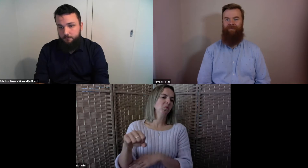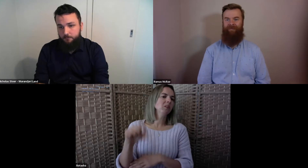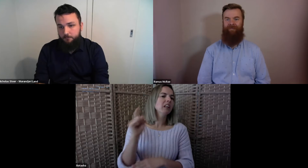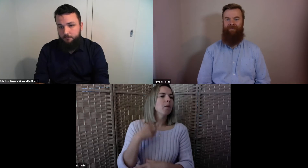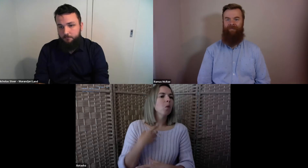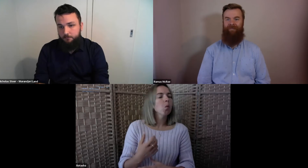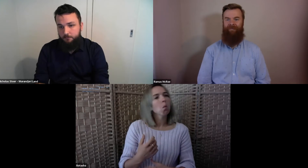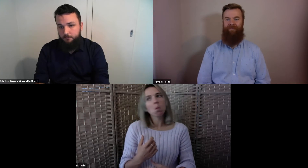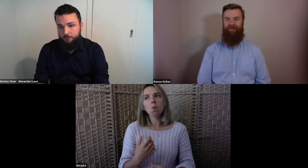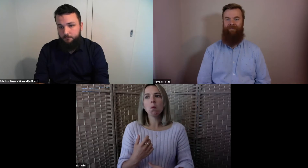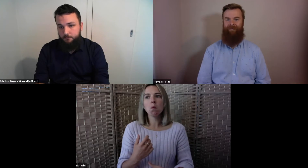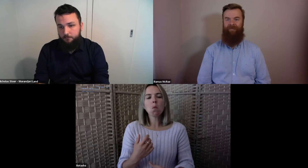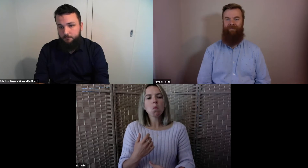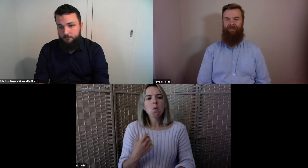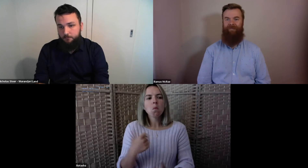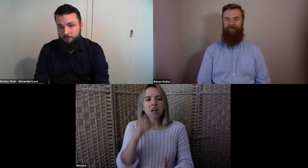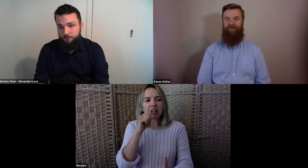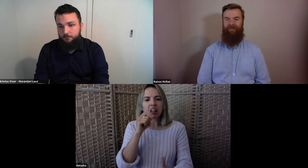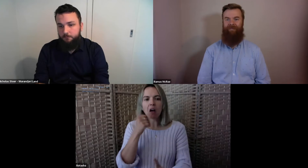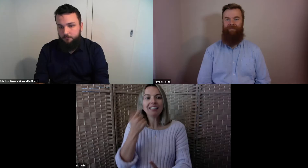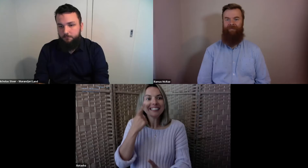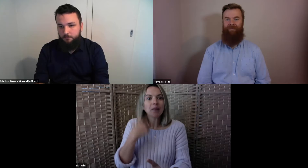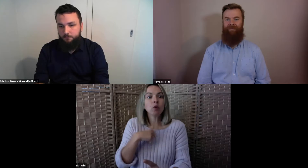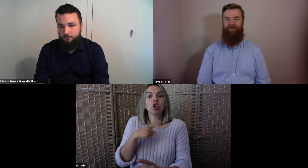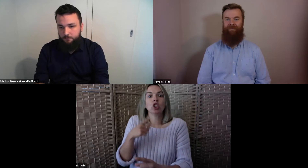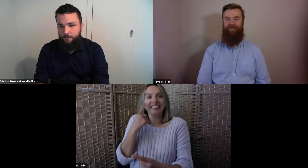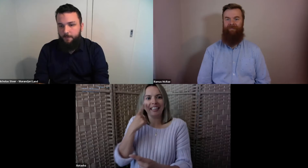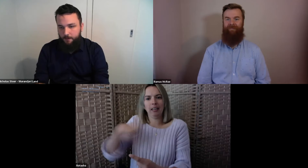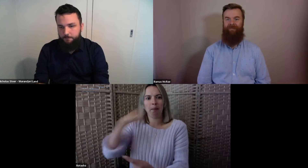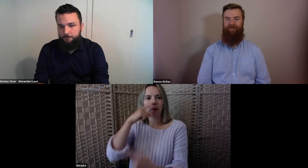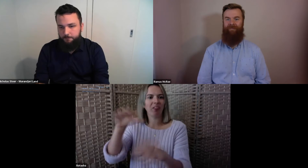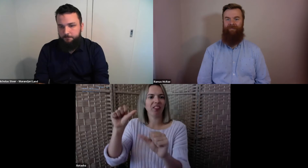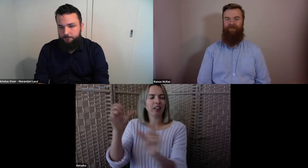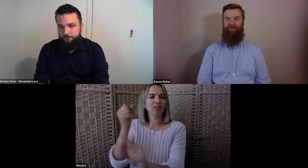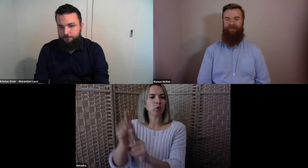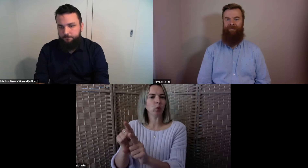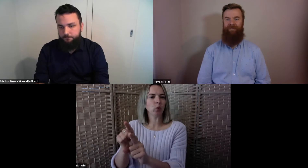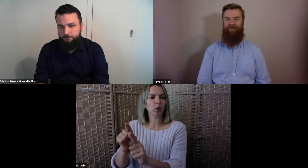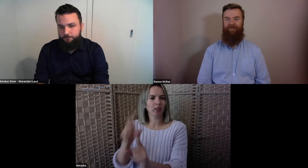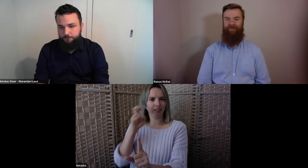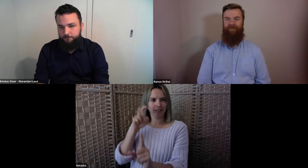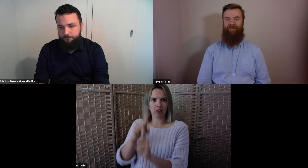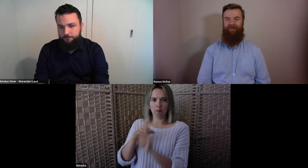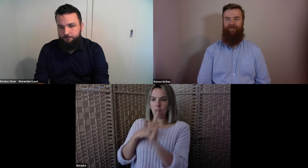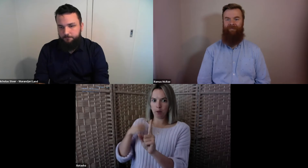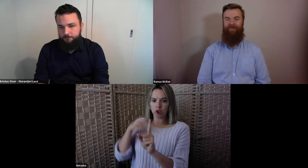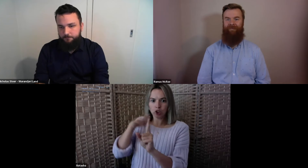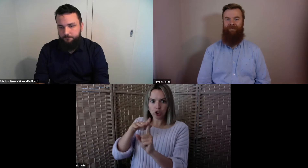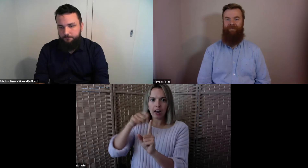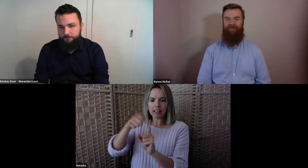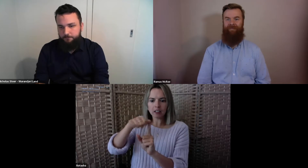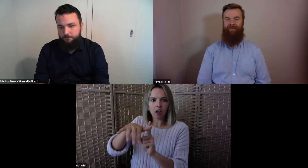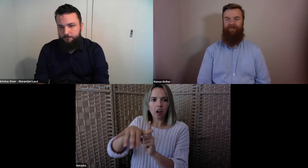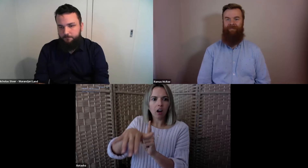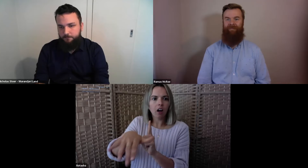even in the last 10, 20 years. The reluctance isn't there as much. And I would like to see other